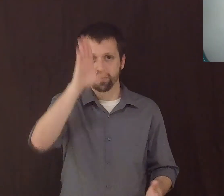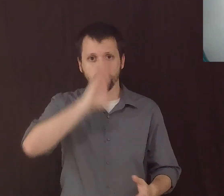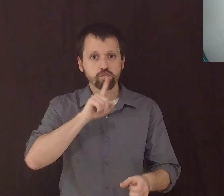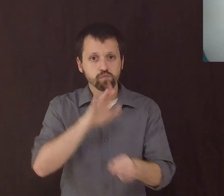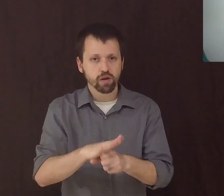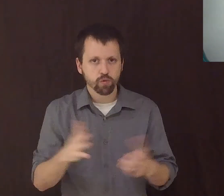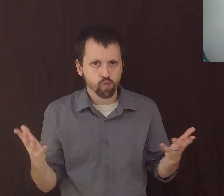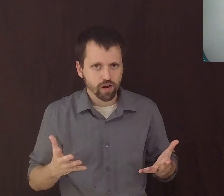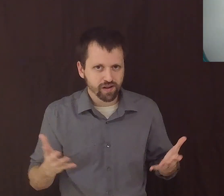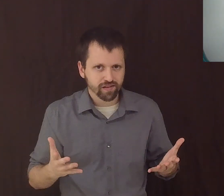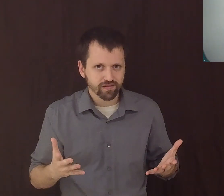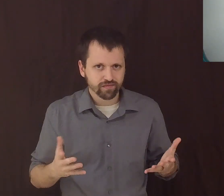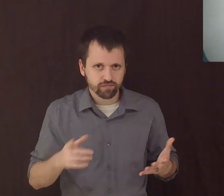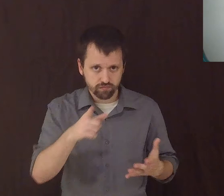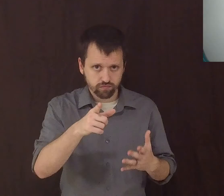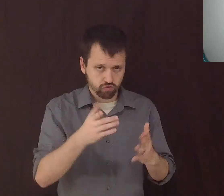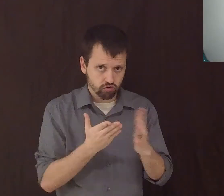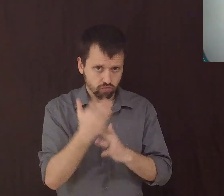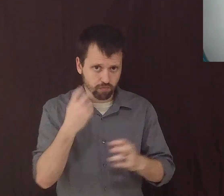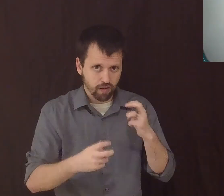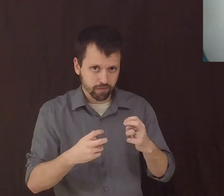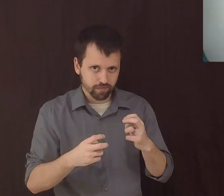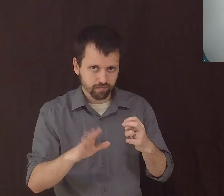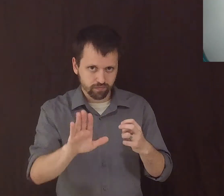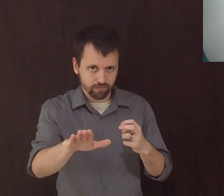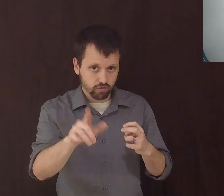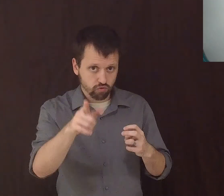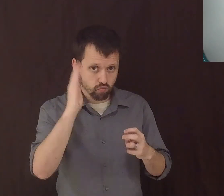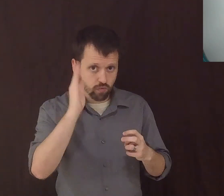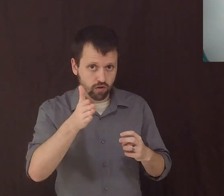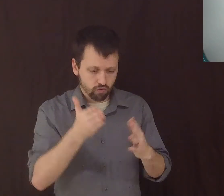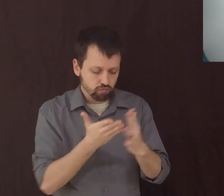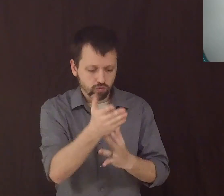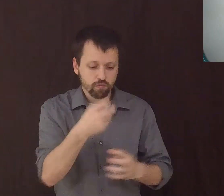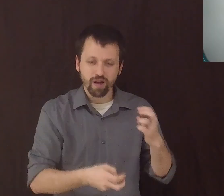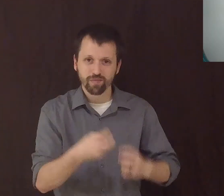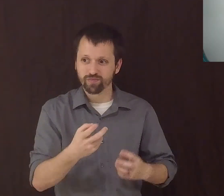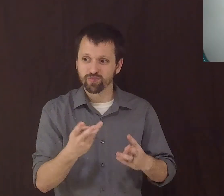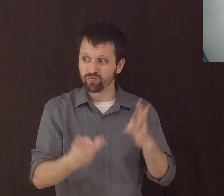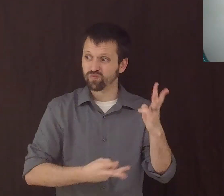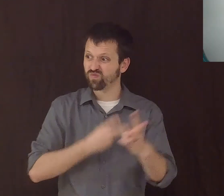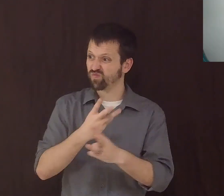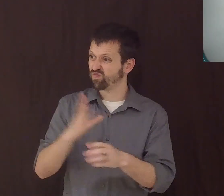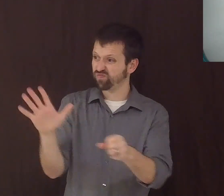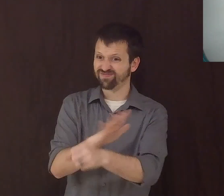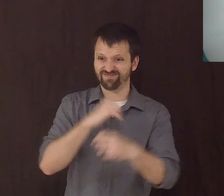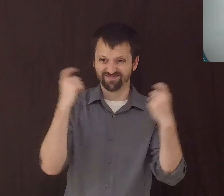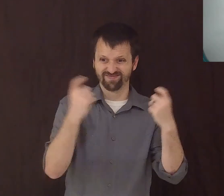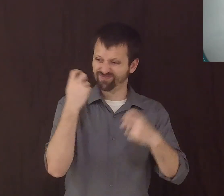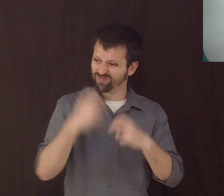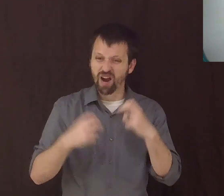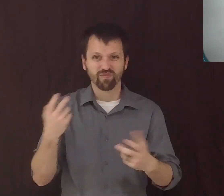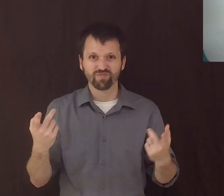through adversity, and you will, like we said, because we live in a fallen creation. But when you go through those times of